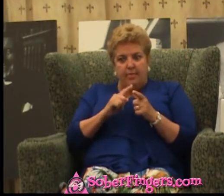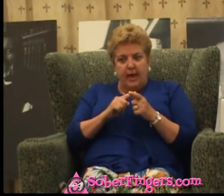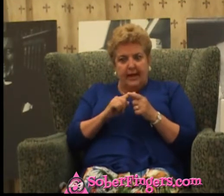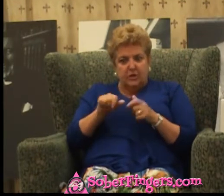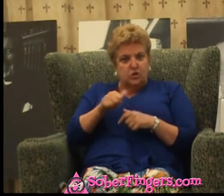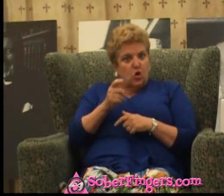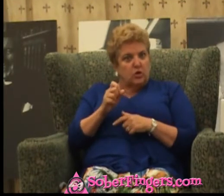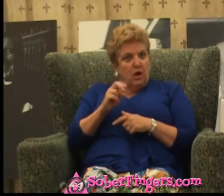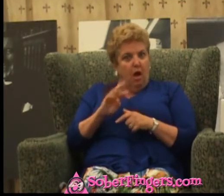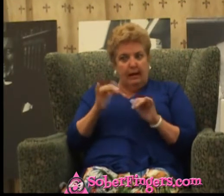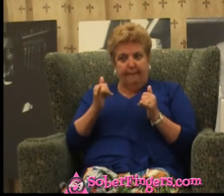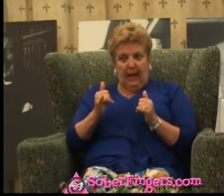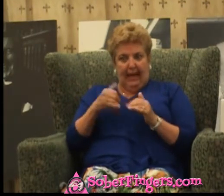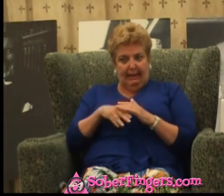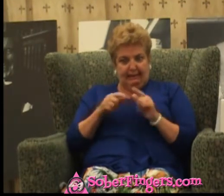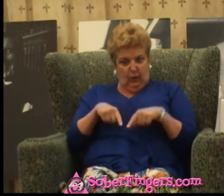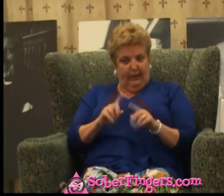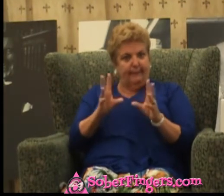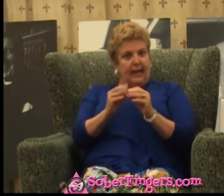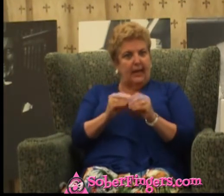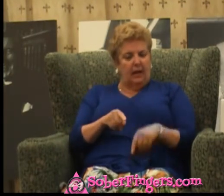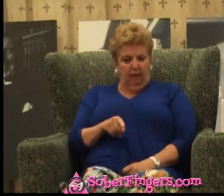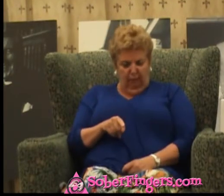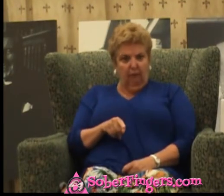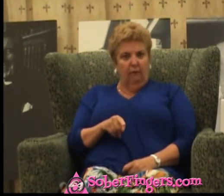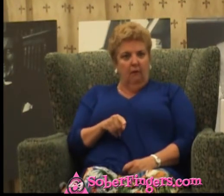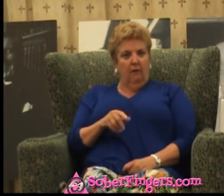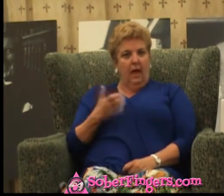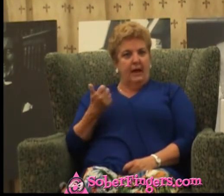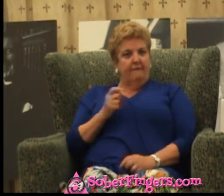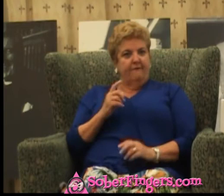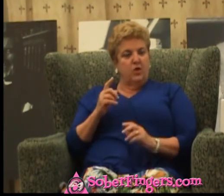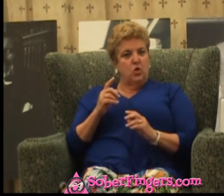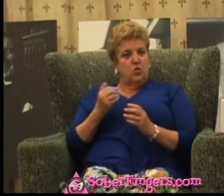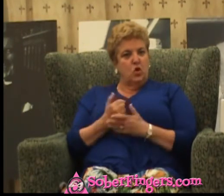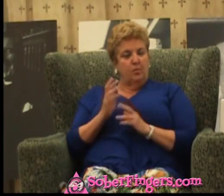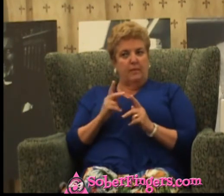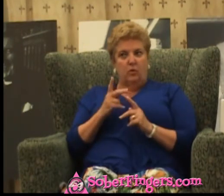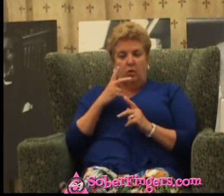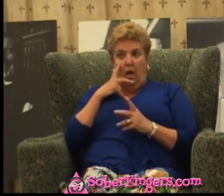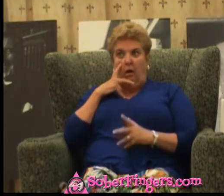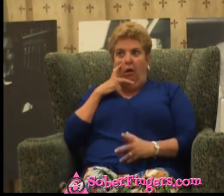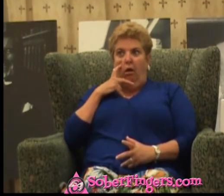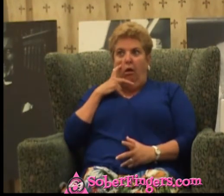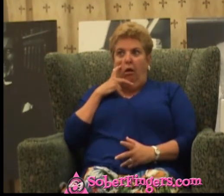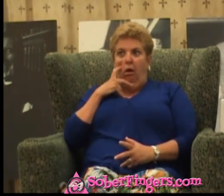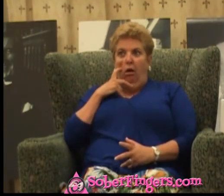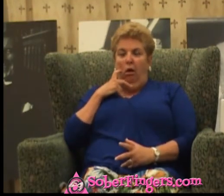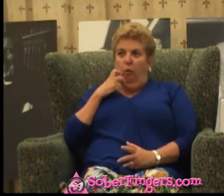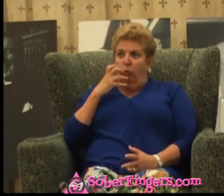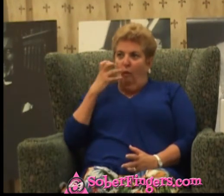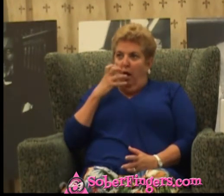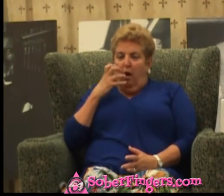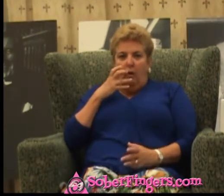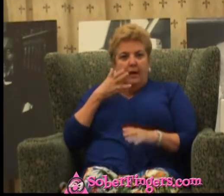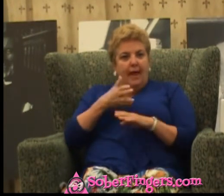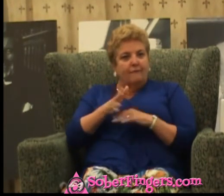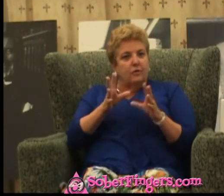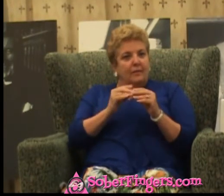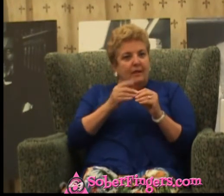meeting. And there was a couple of new people who were almost in tears. And after the meeting they said, I never thought